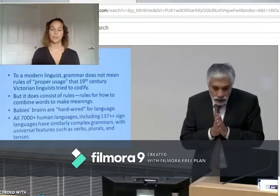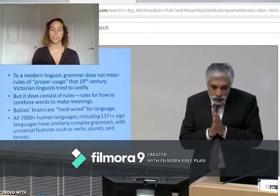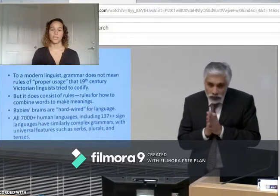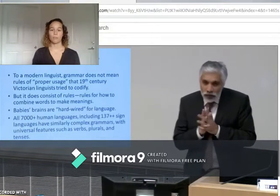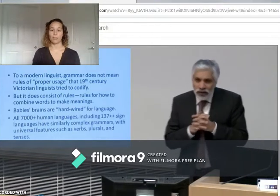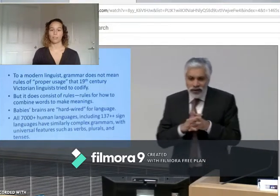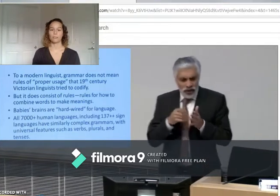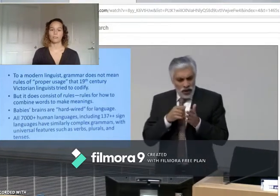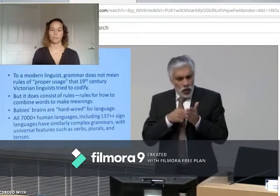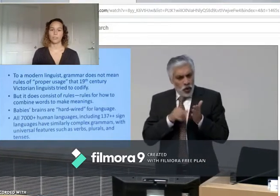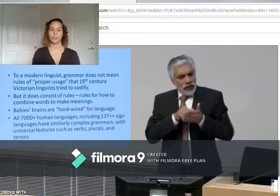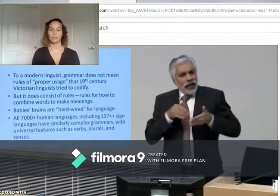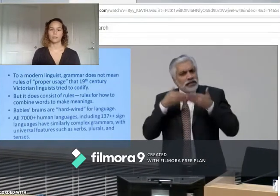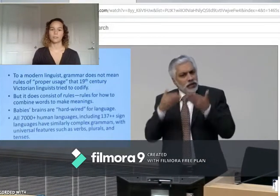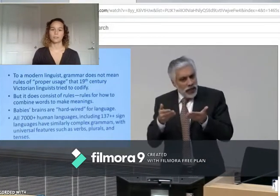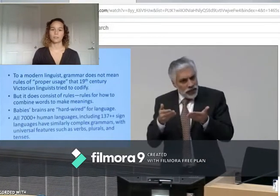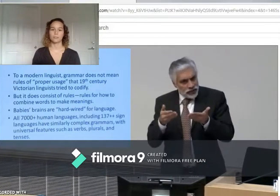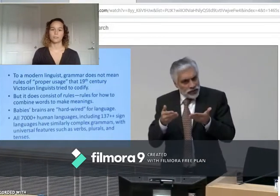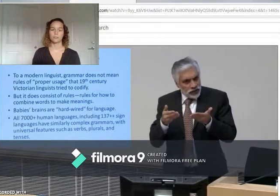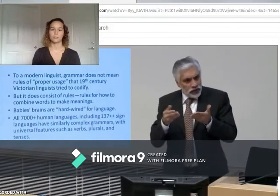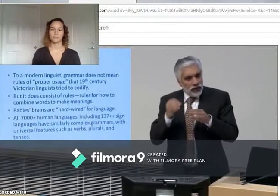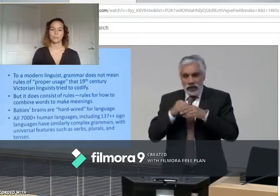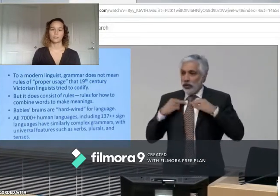we communicate well with each other.